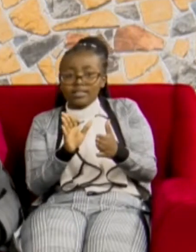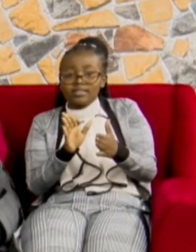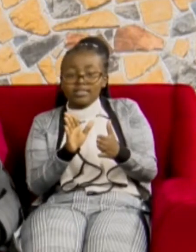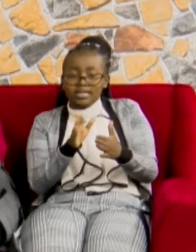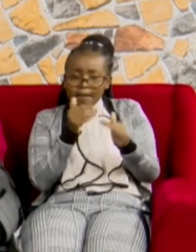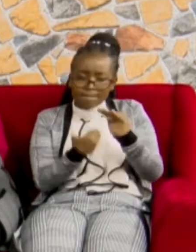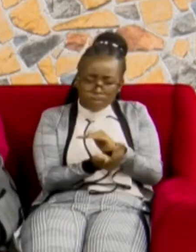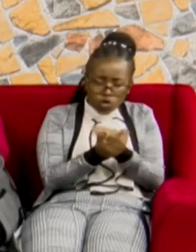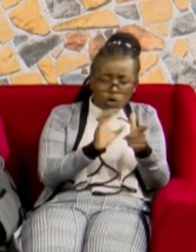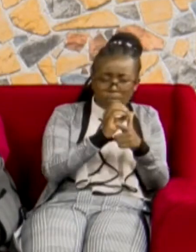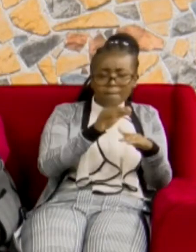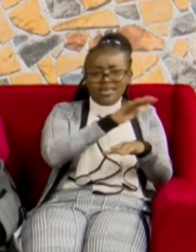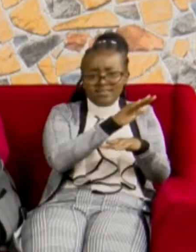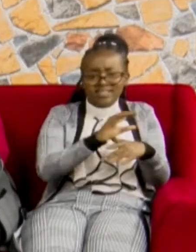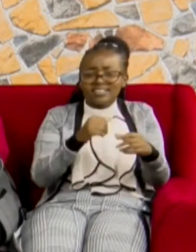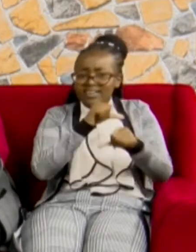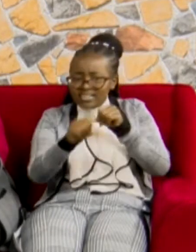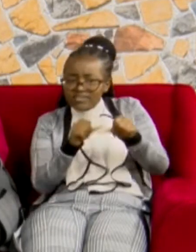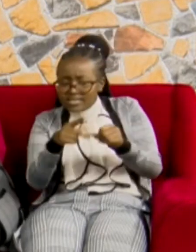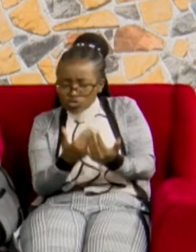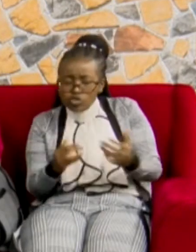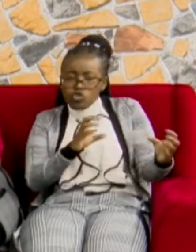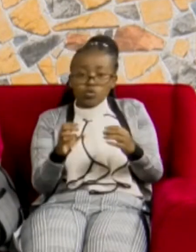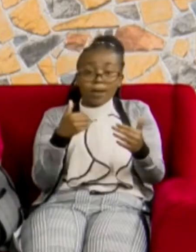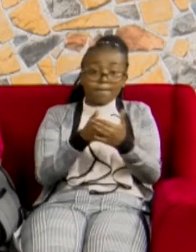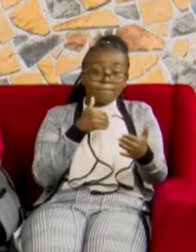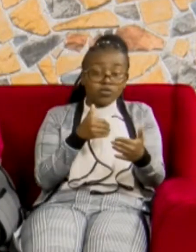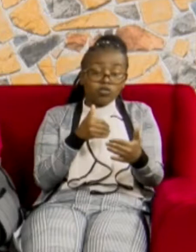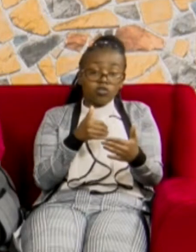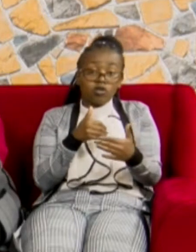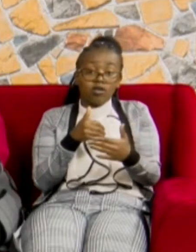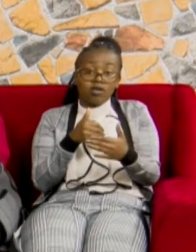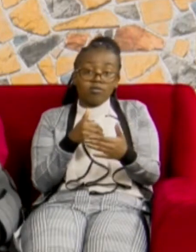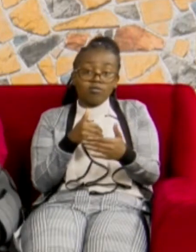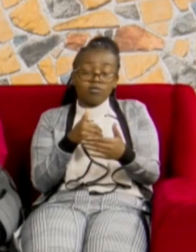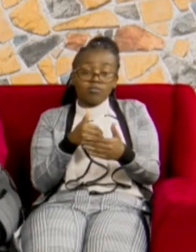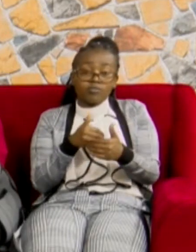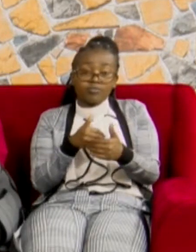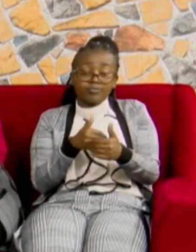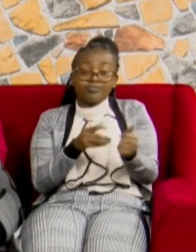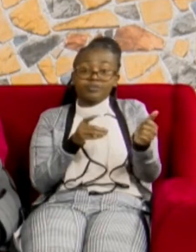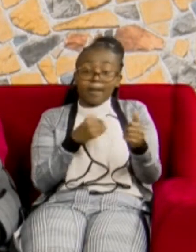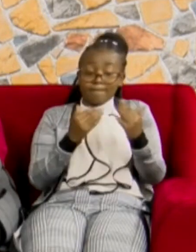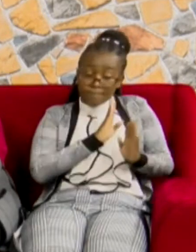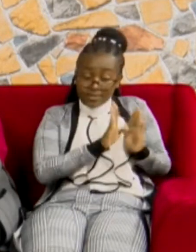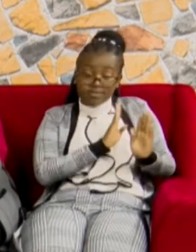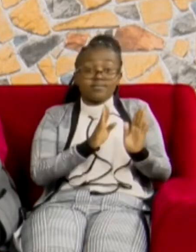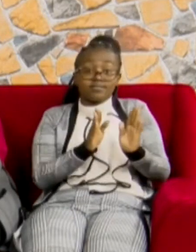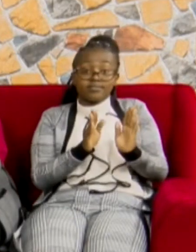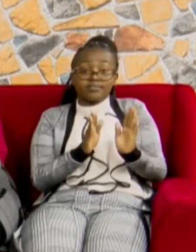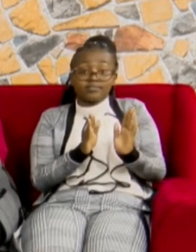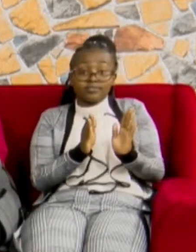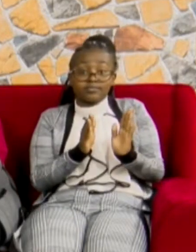the evening? Is there an activity that the child is doing before the disruptive behavior occurs? And so